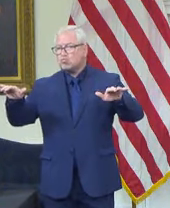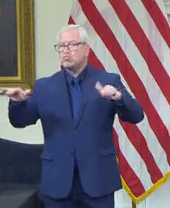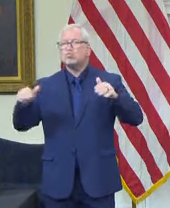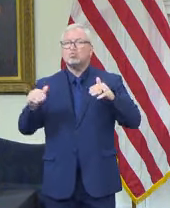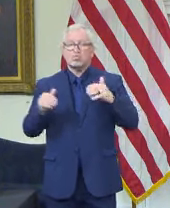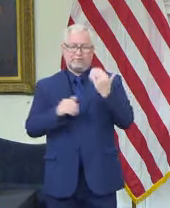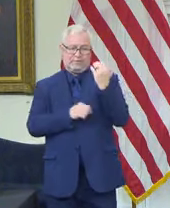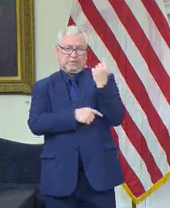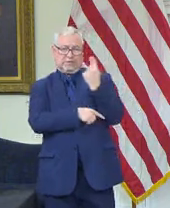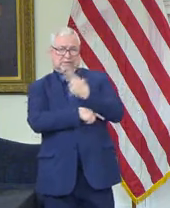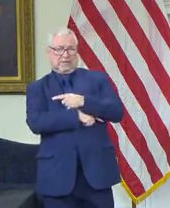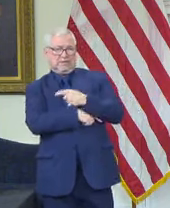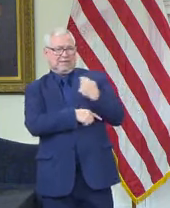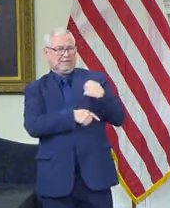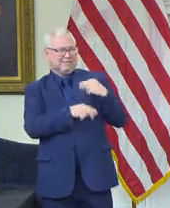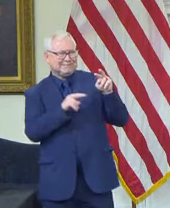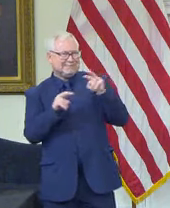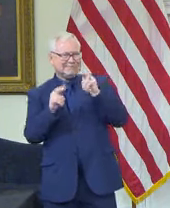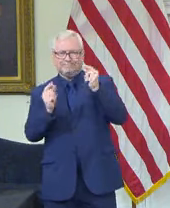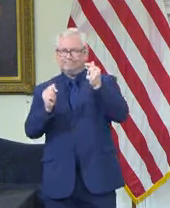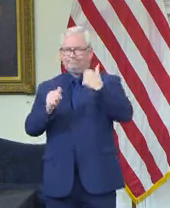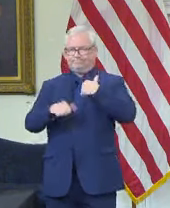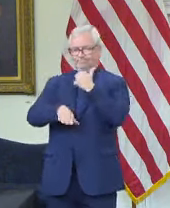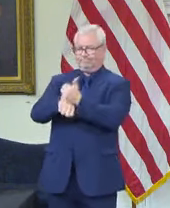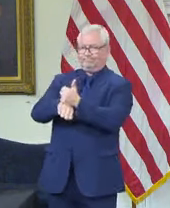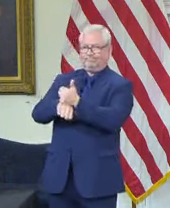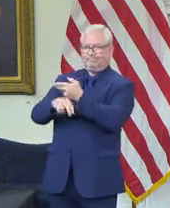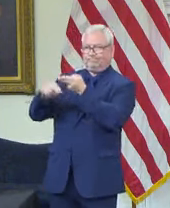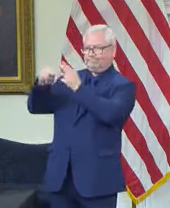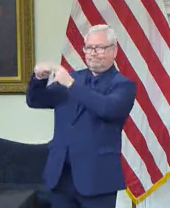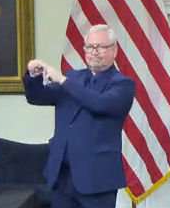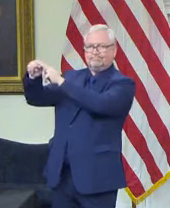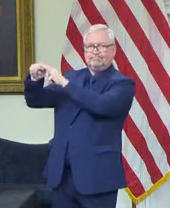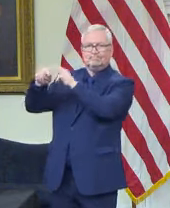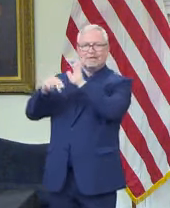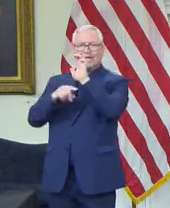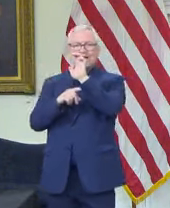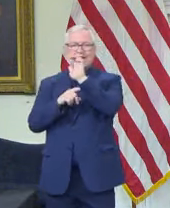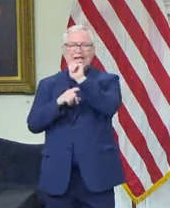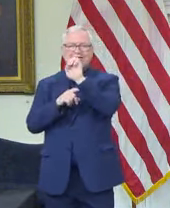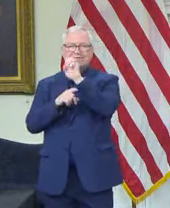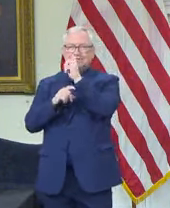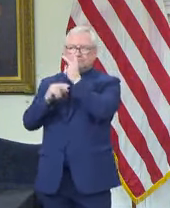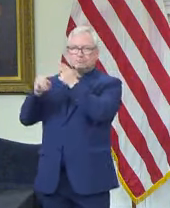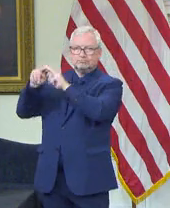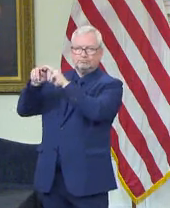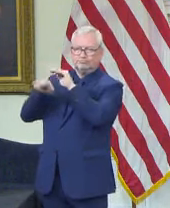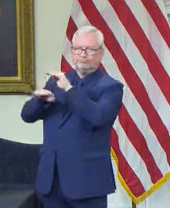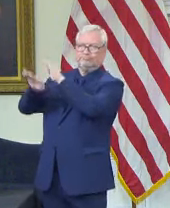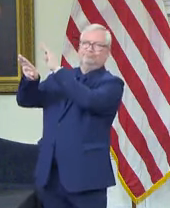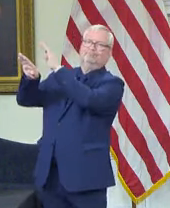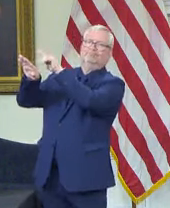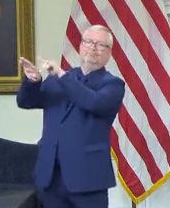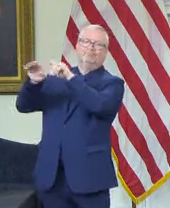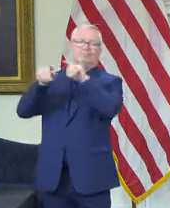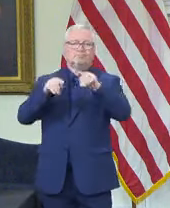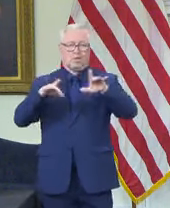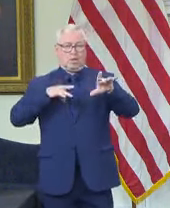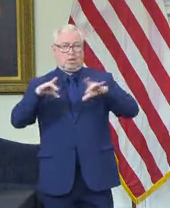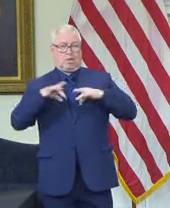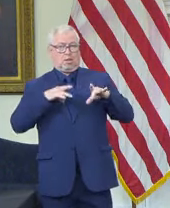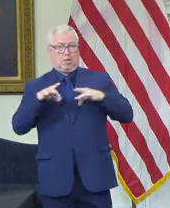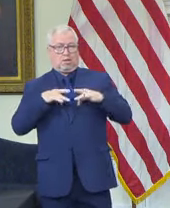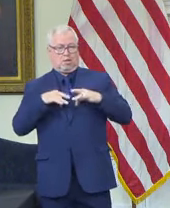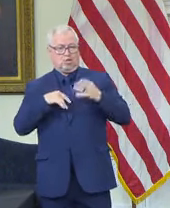rapid rise in case rates, positivity rates, and hospitalizations, and in order to support our